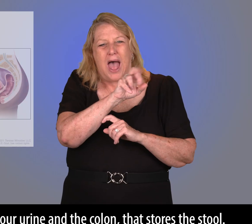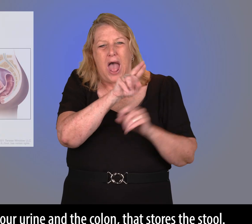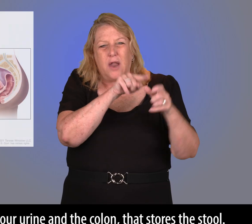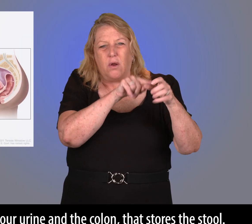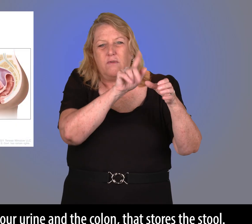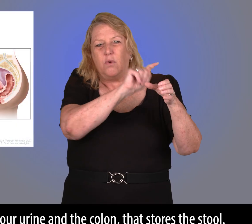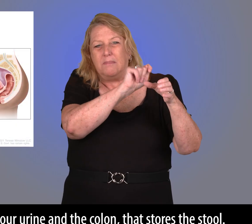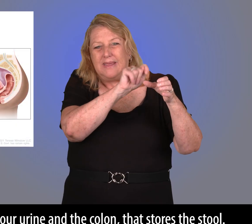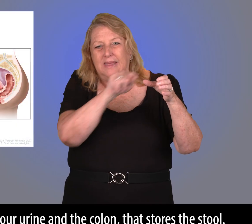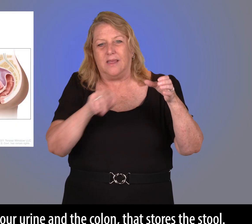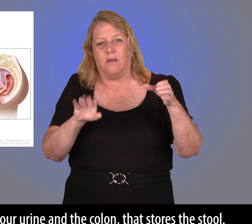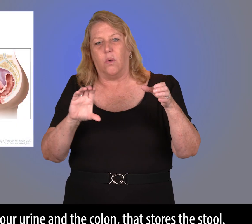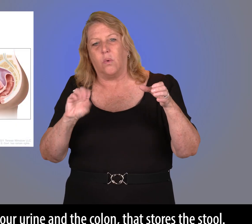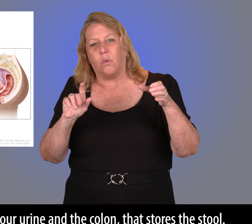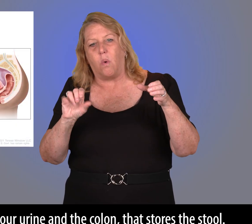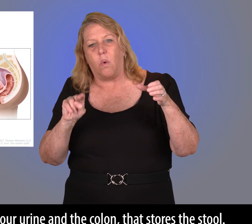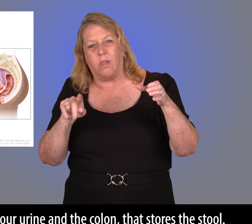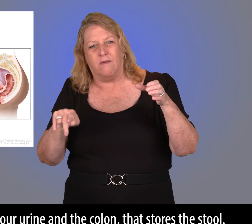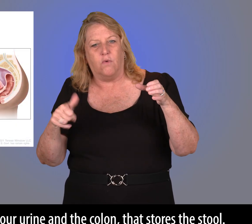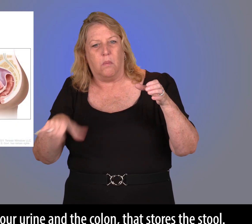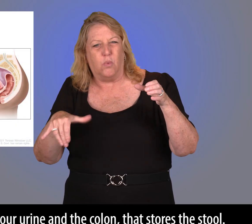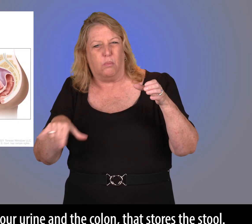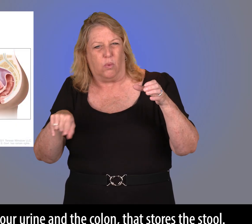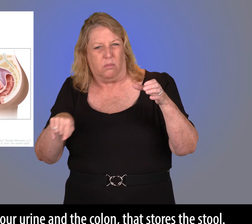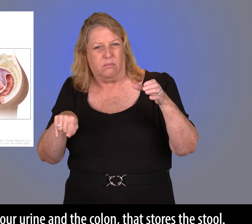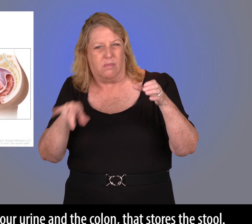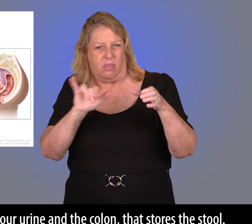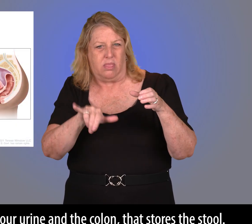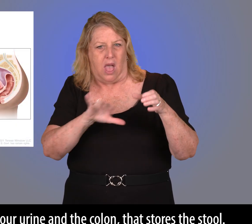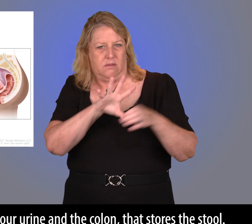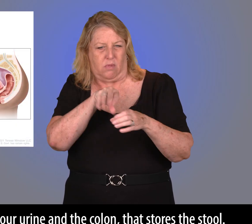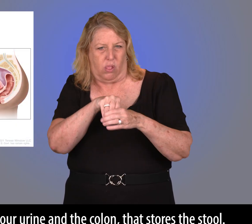and the colon that stores the stool.